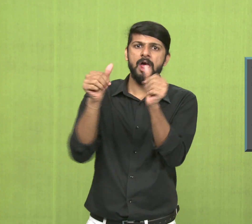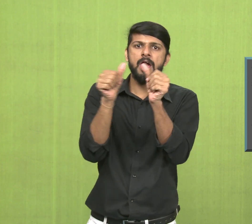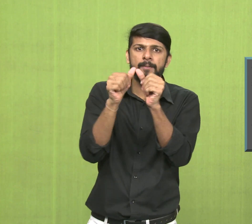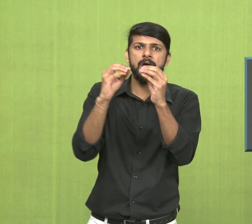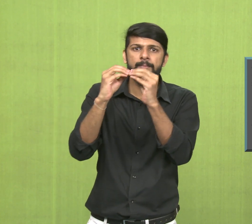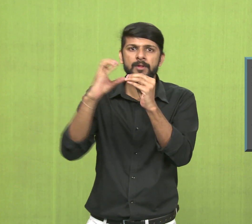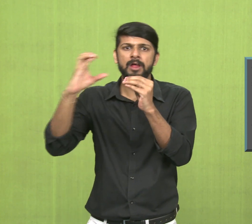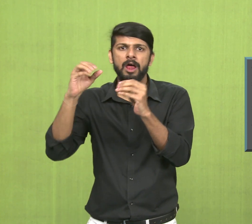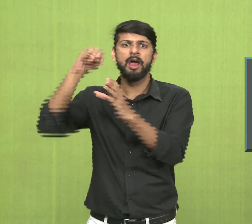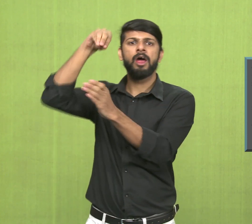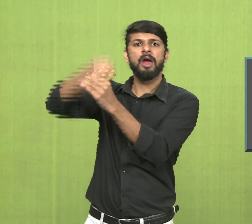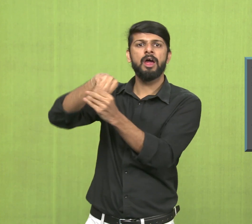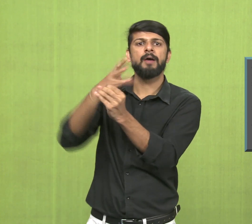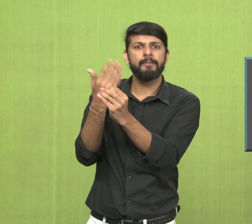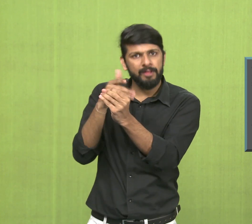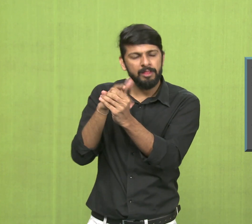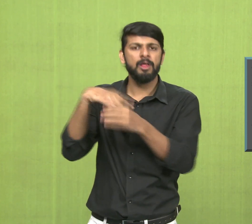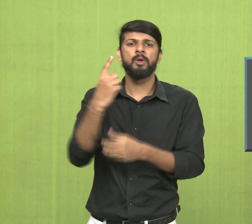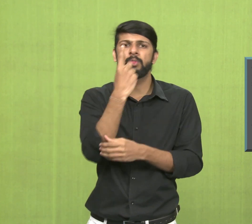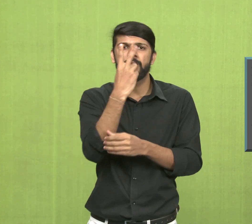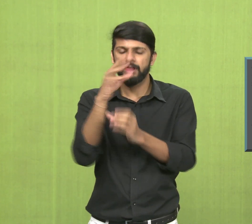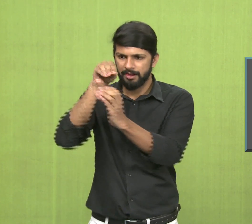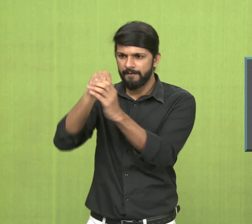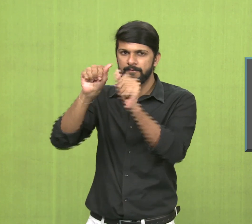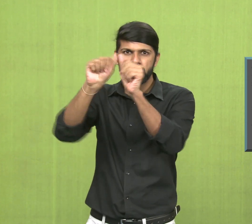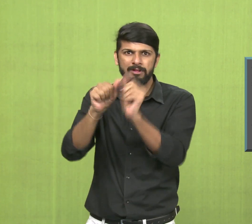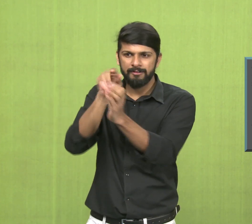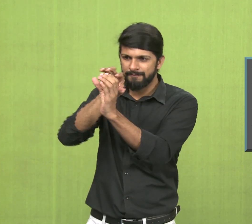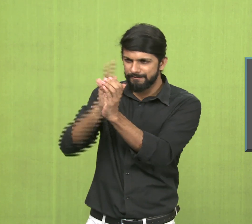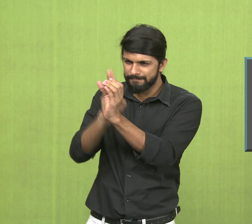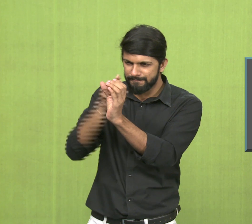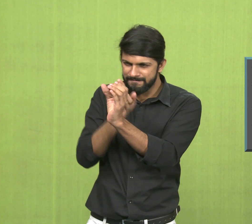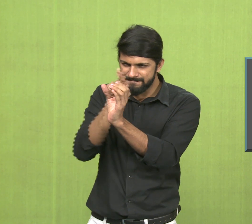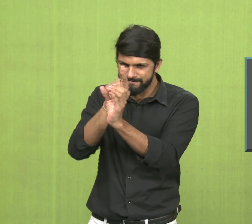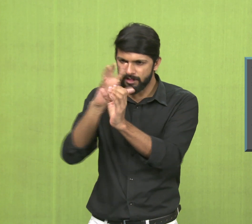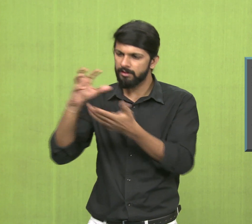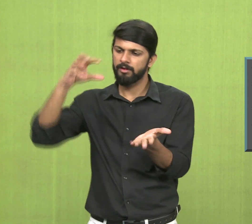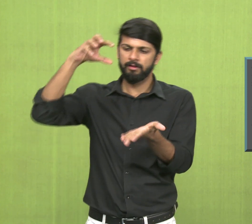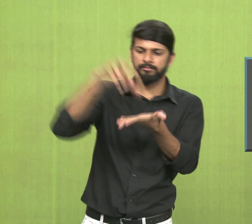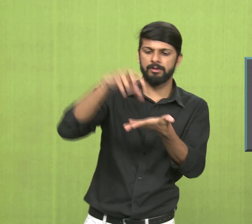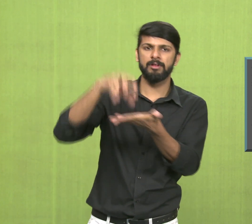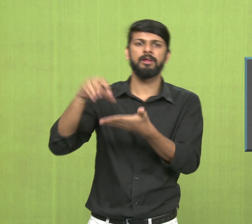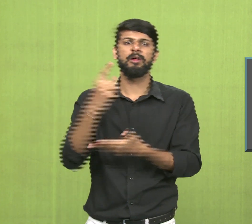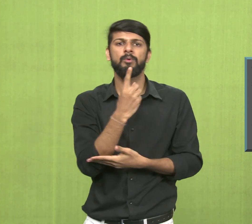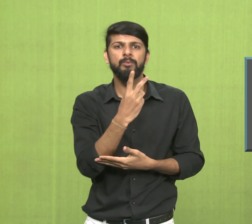you cannot engrave letters and numerals on it because they give floral shapes, whereas potato, yam, sweet potato can be